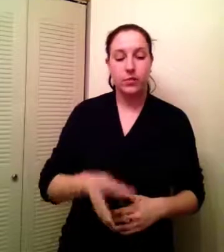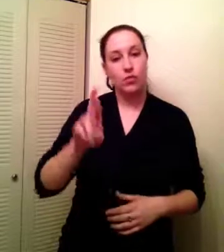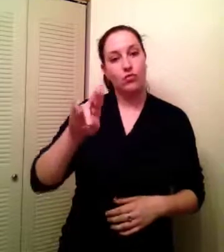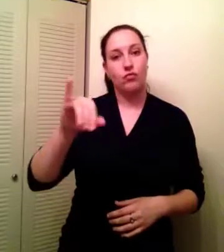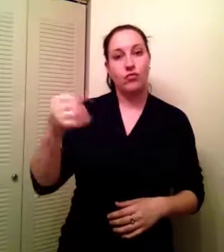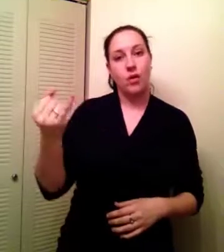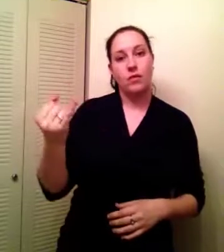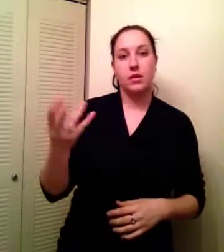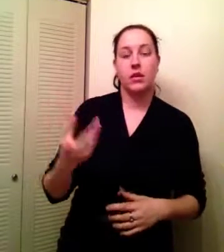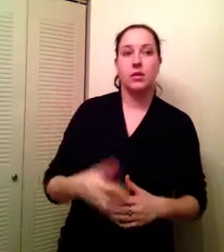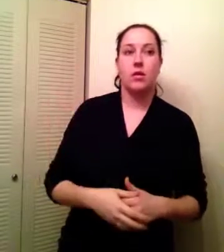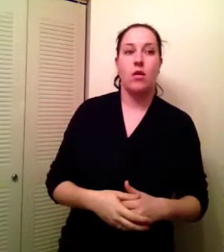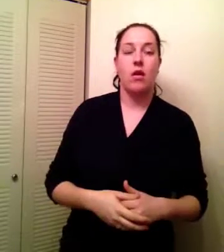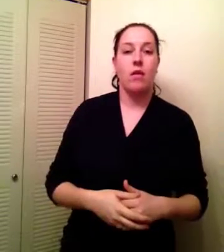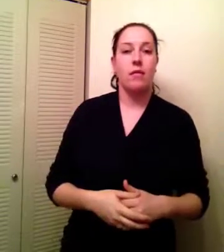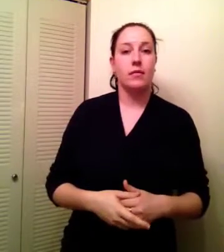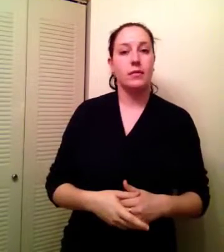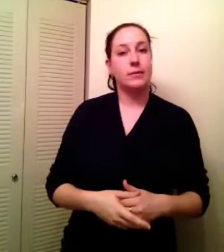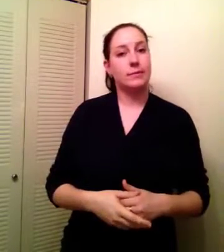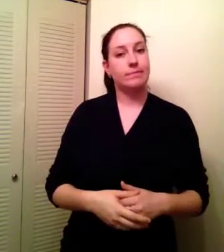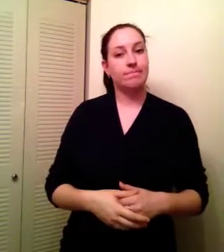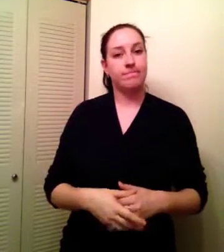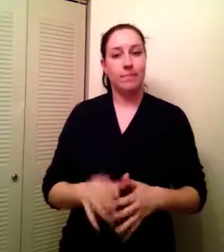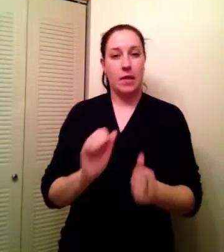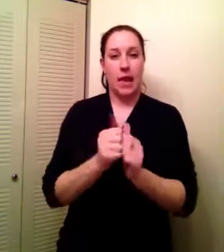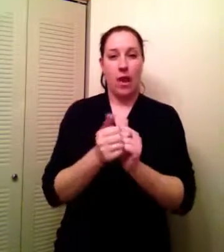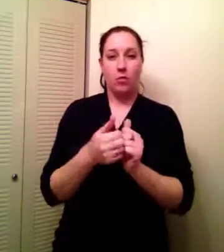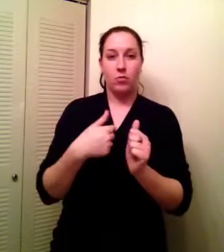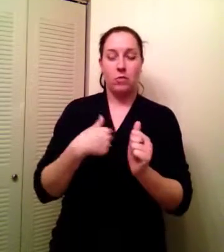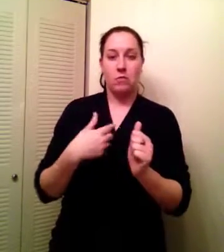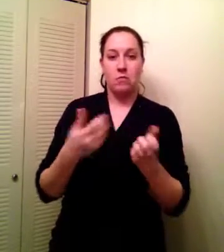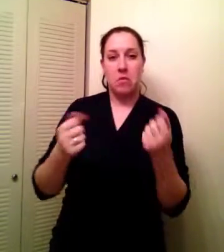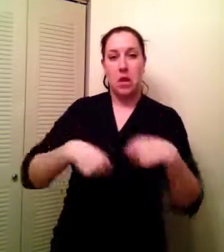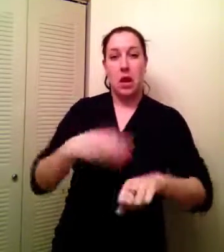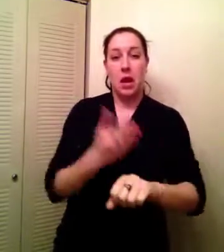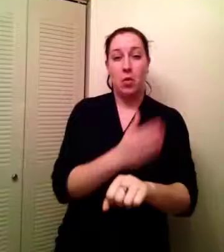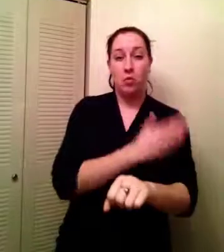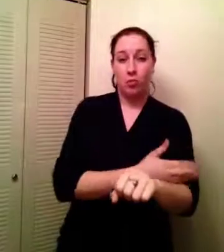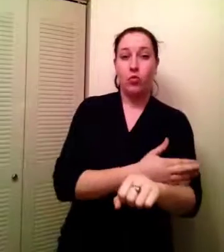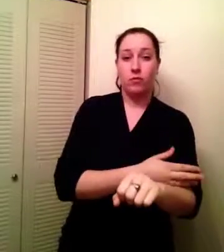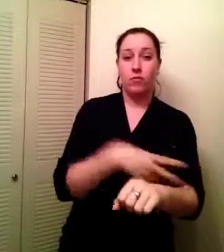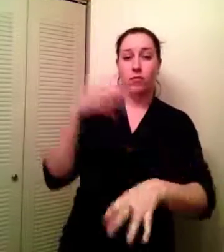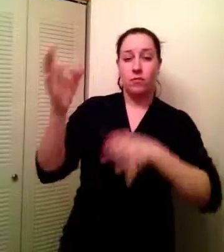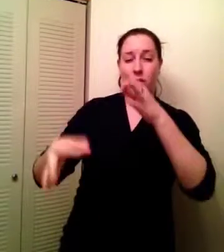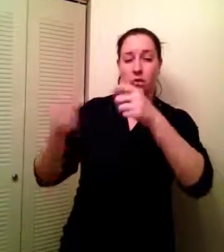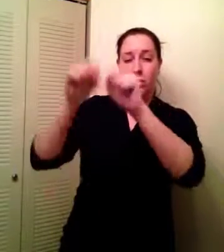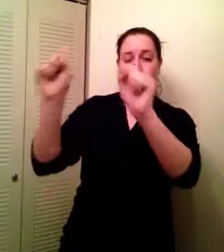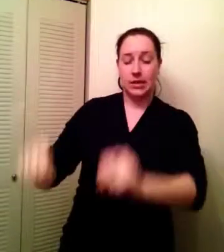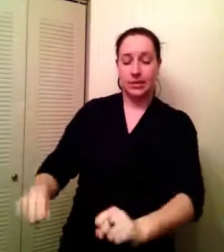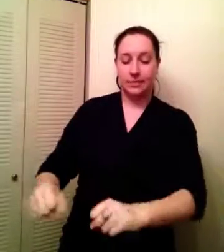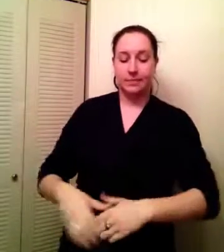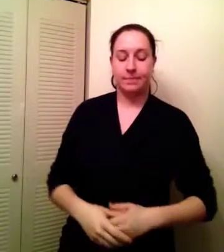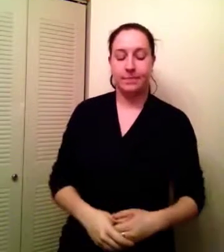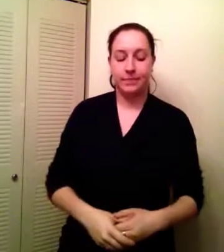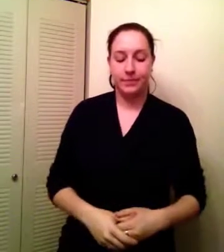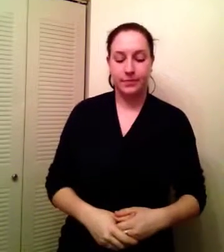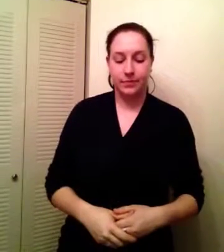the type of things we should be focusing on. The first one is, it seems like if it worked out, it benefits basically